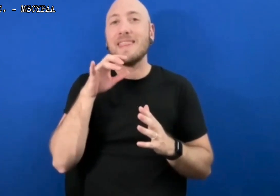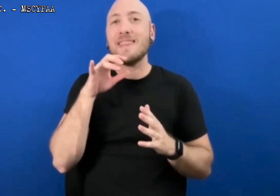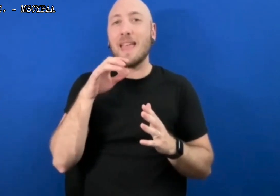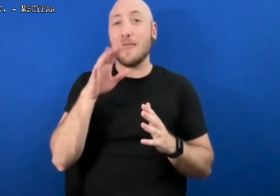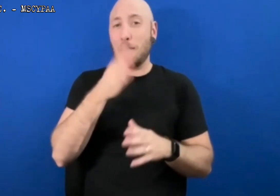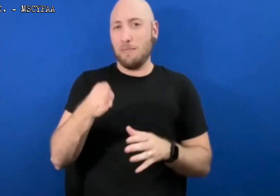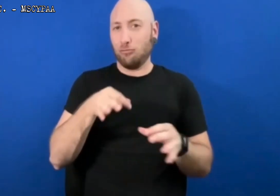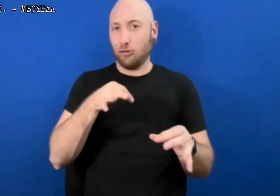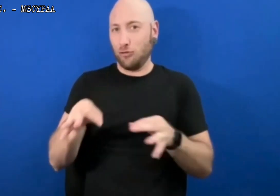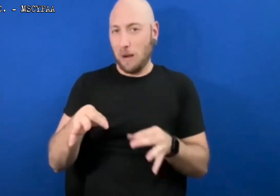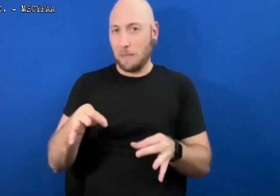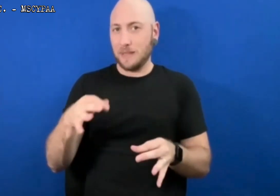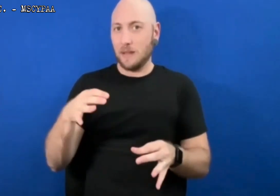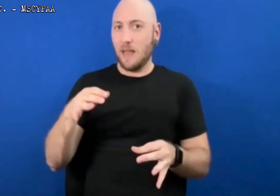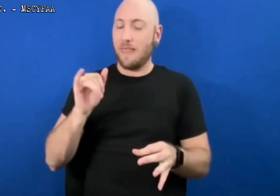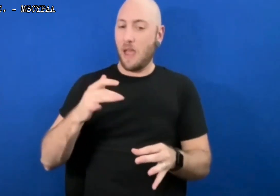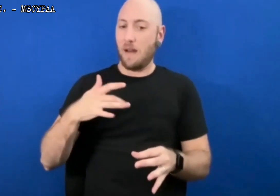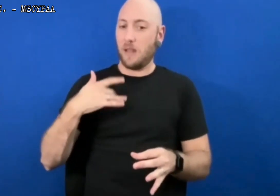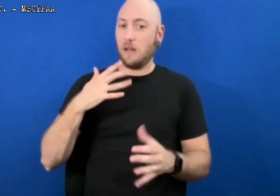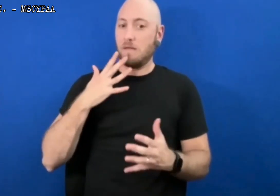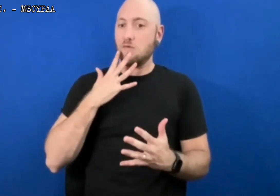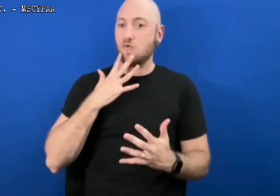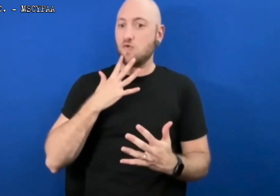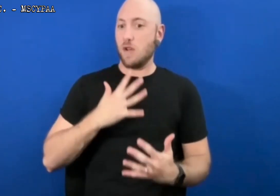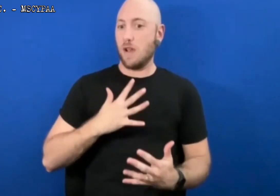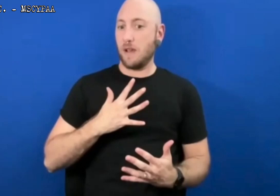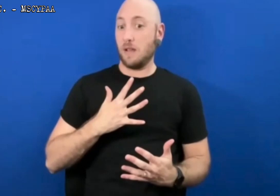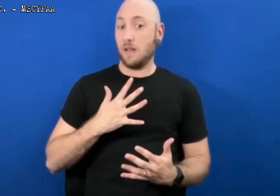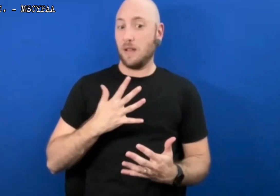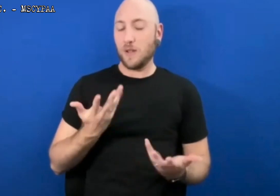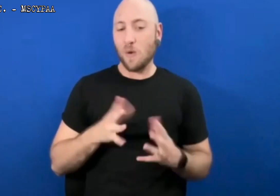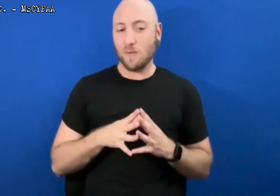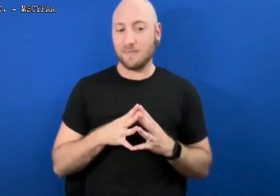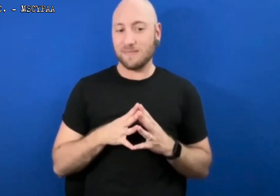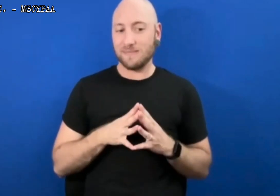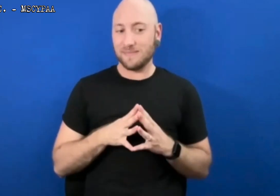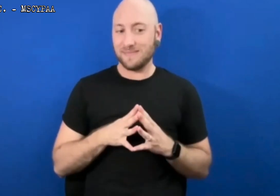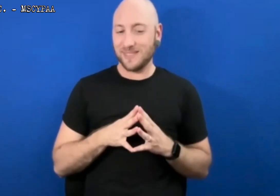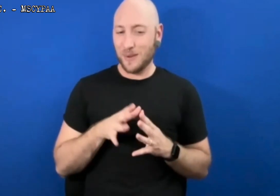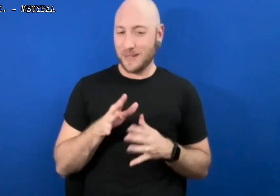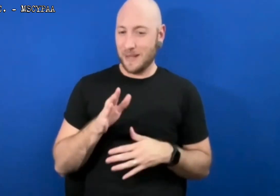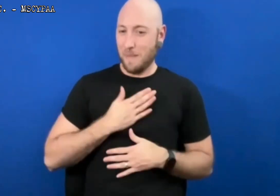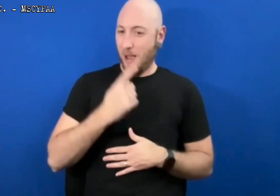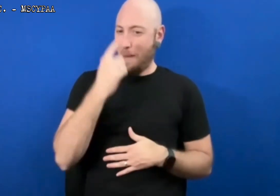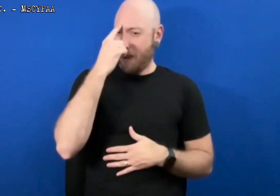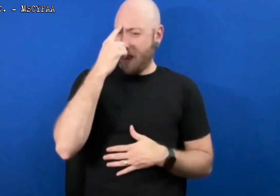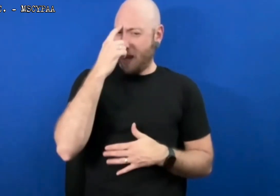of craving. And what that looked like was like I craved more. I had that peculiar mental twist.